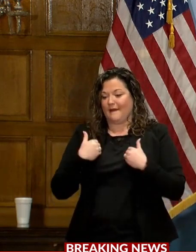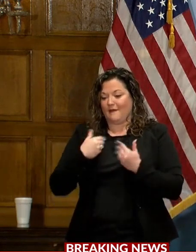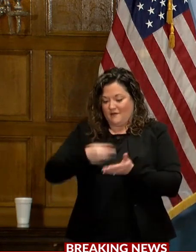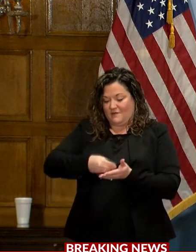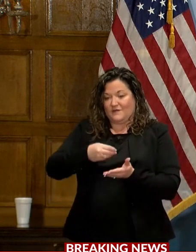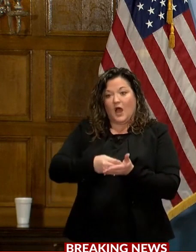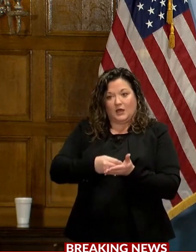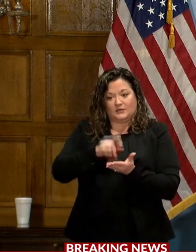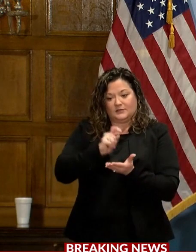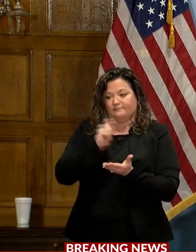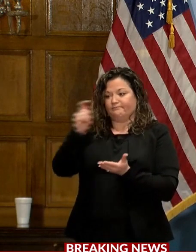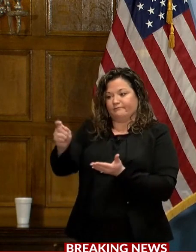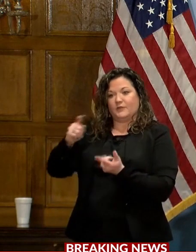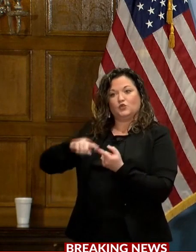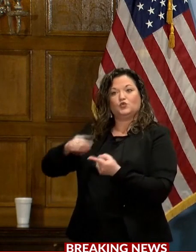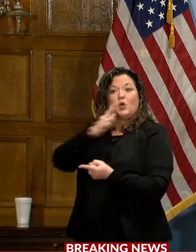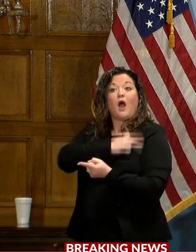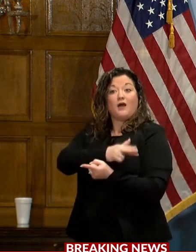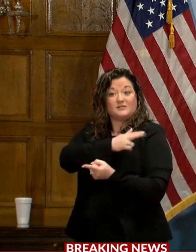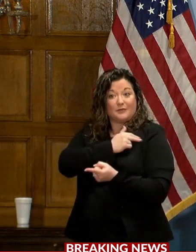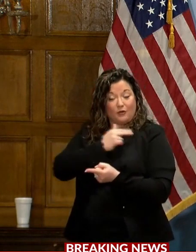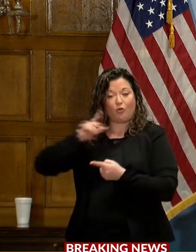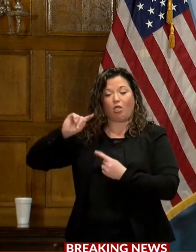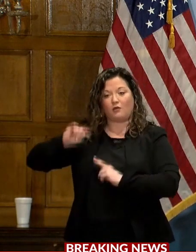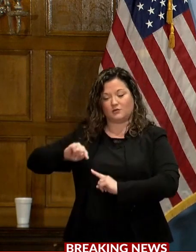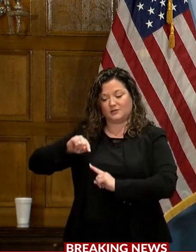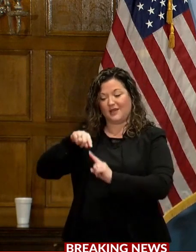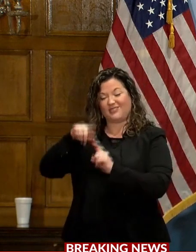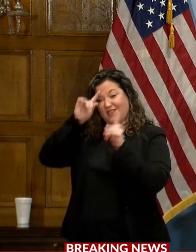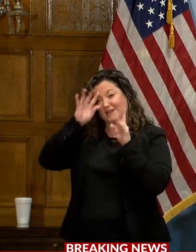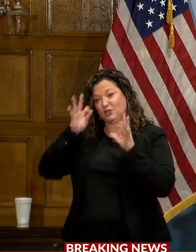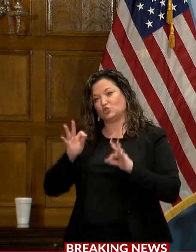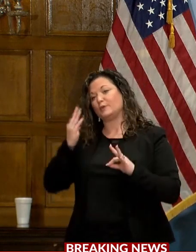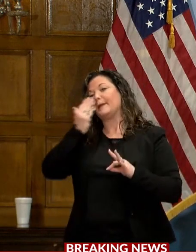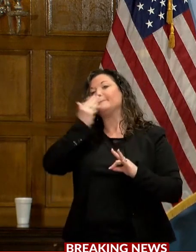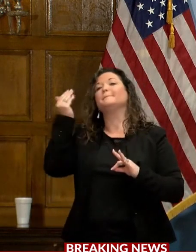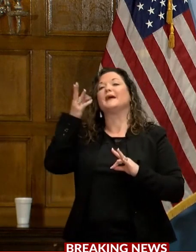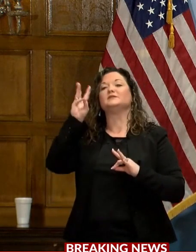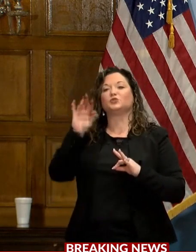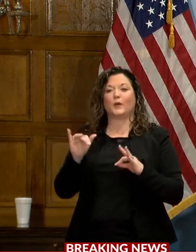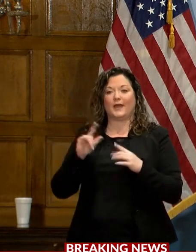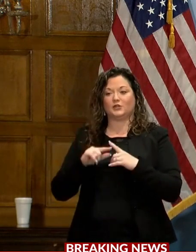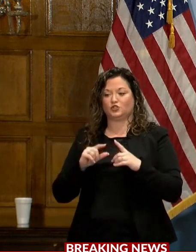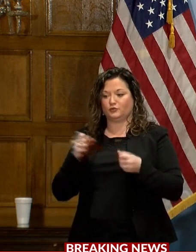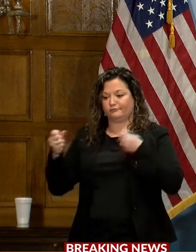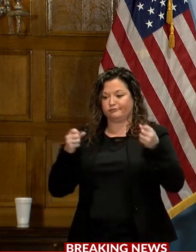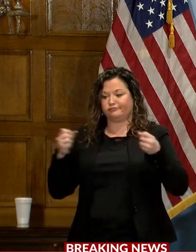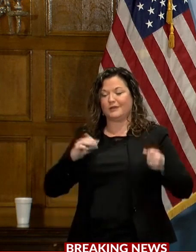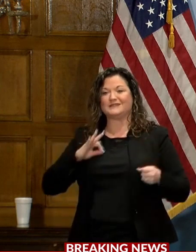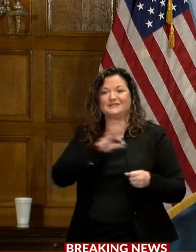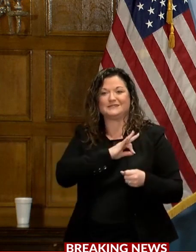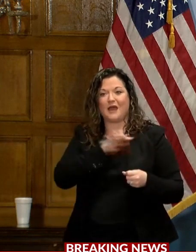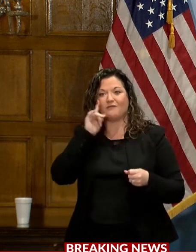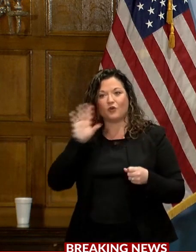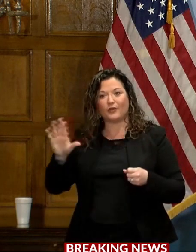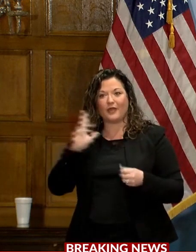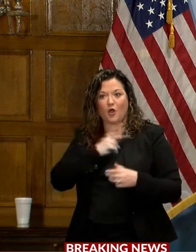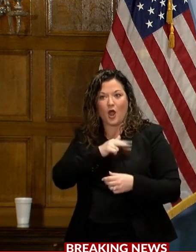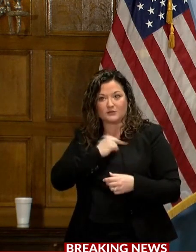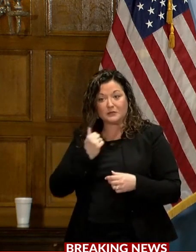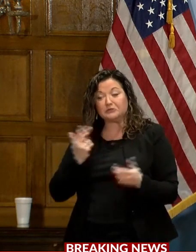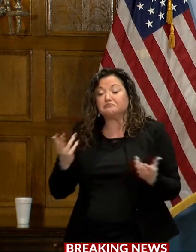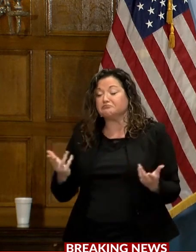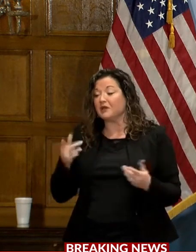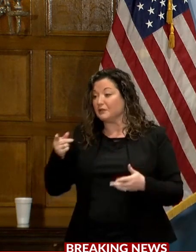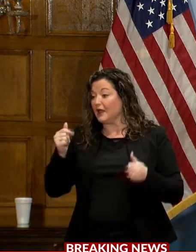funds to the hospitals, and they determine the best way to staff their beds. If they can do it by